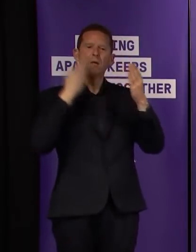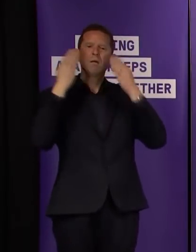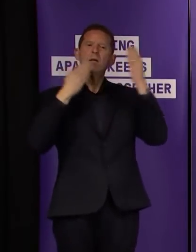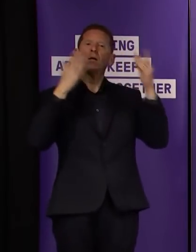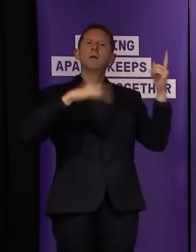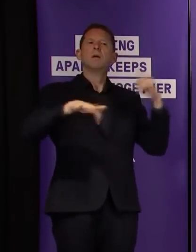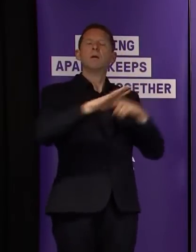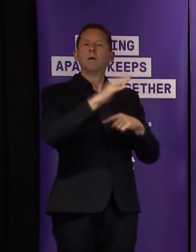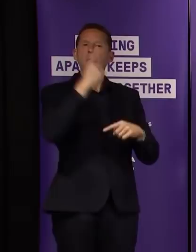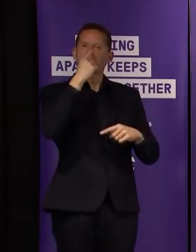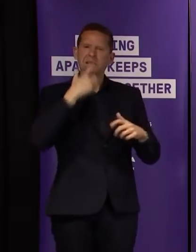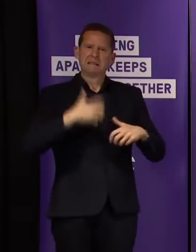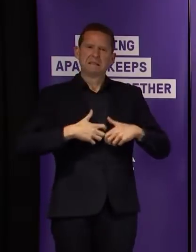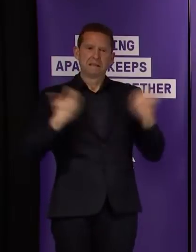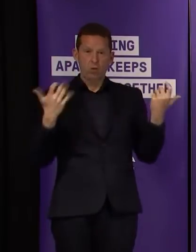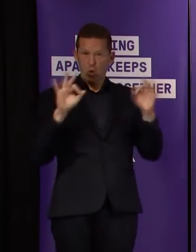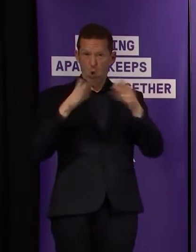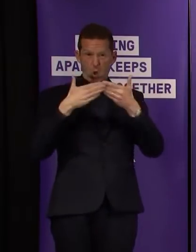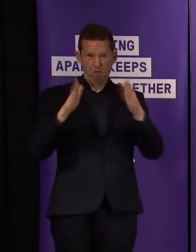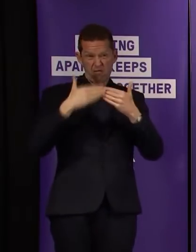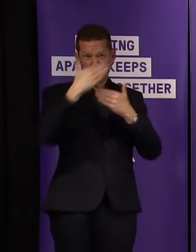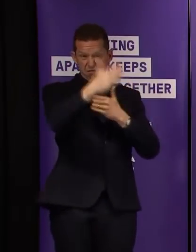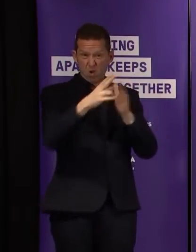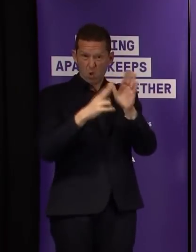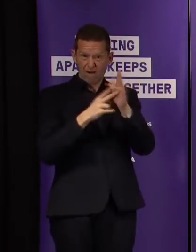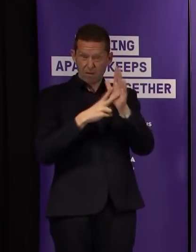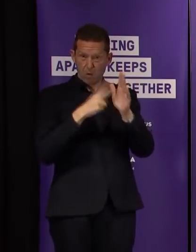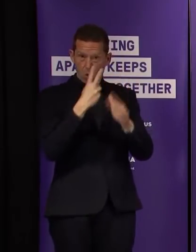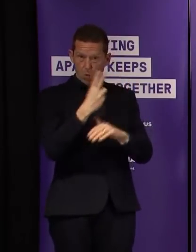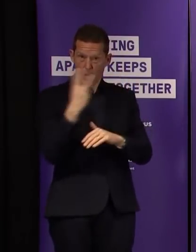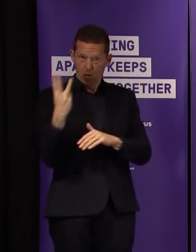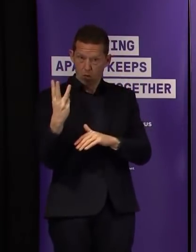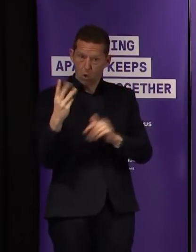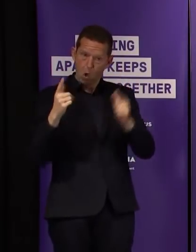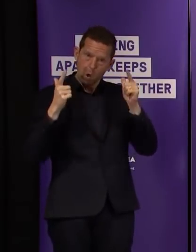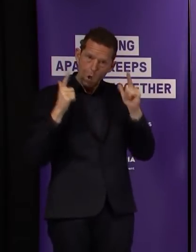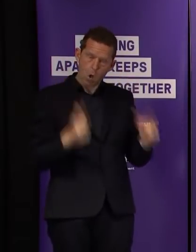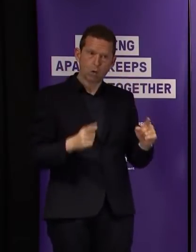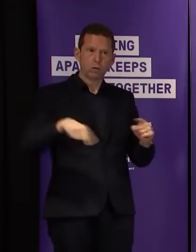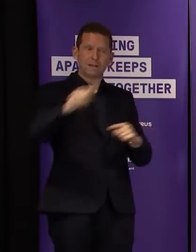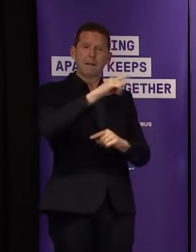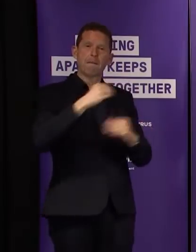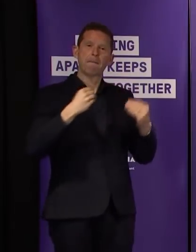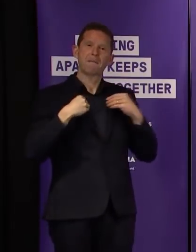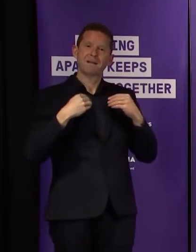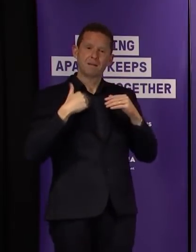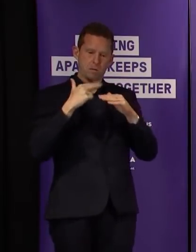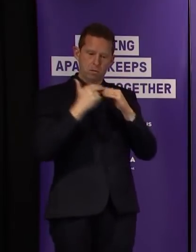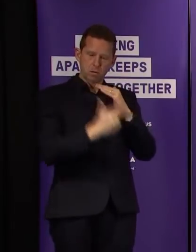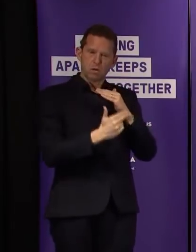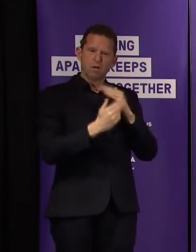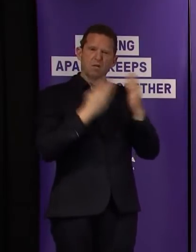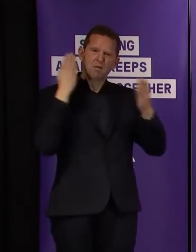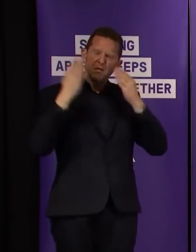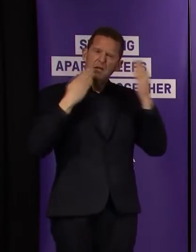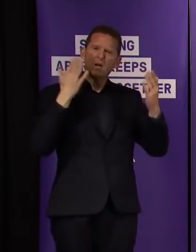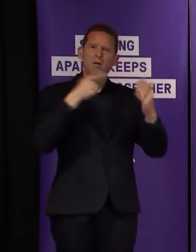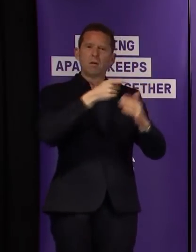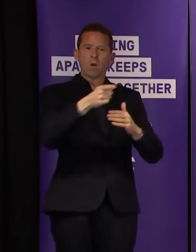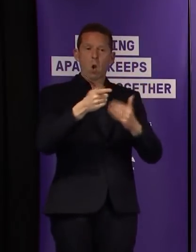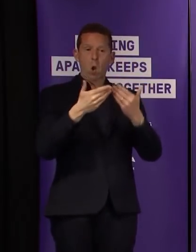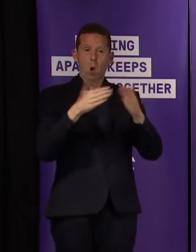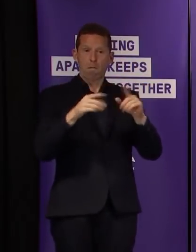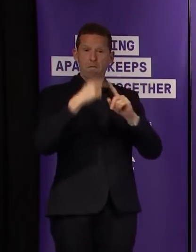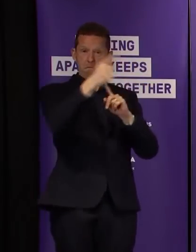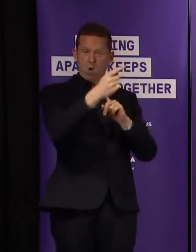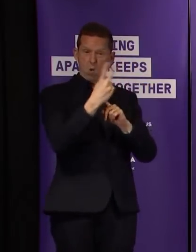until November 23. A lot of these businesses in these industries already practice with high level hygienic